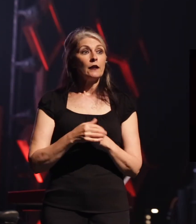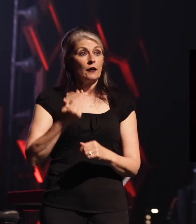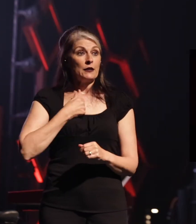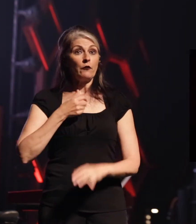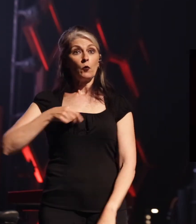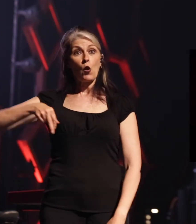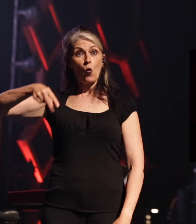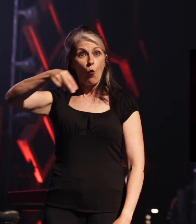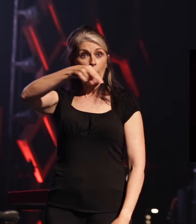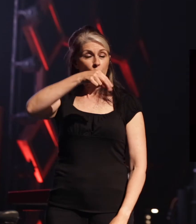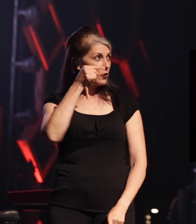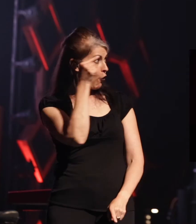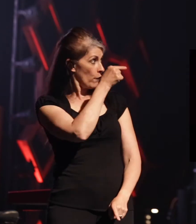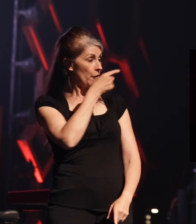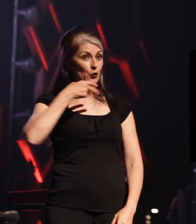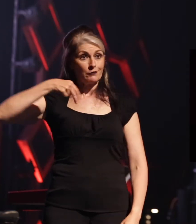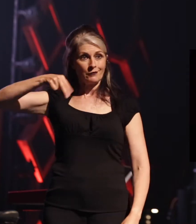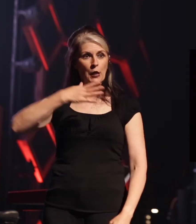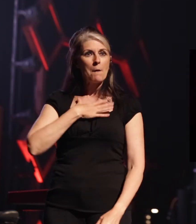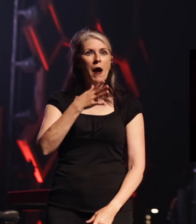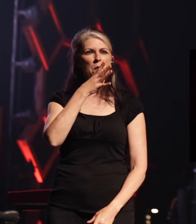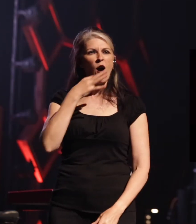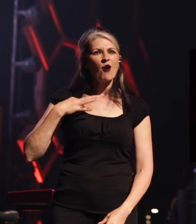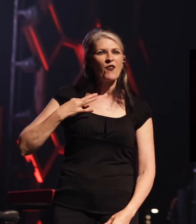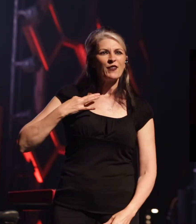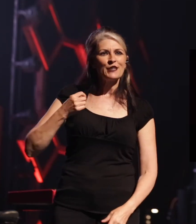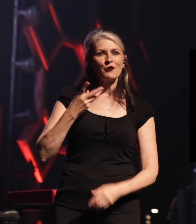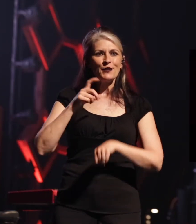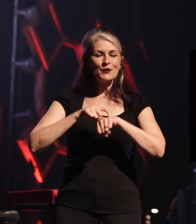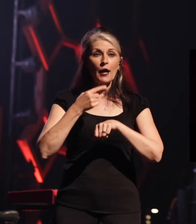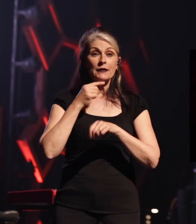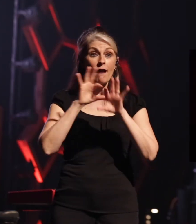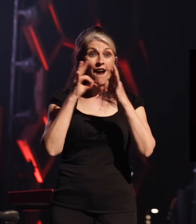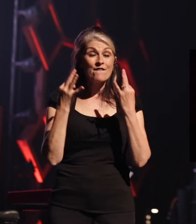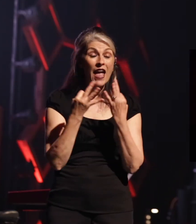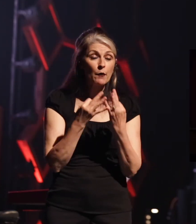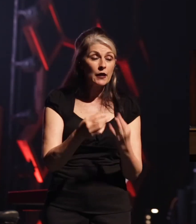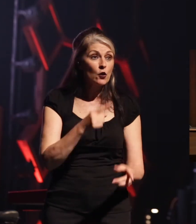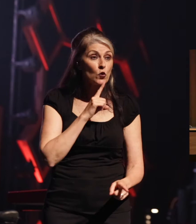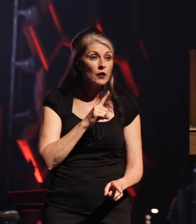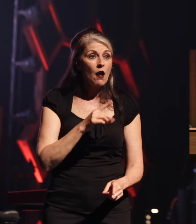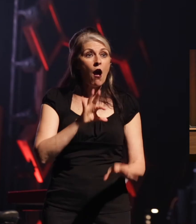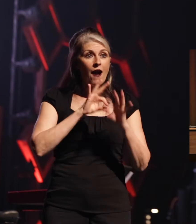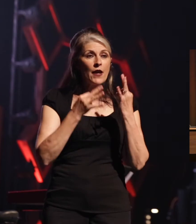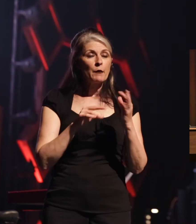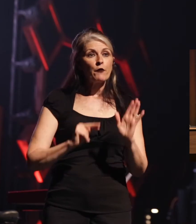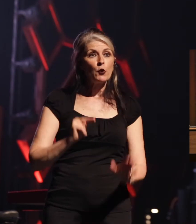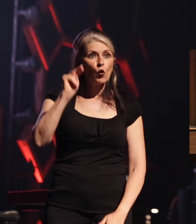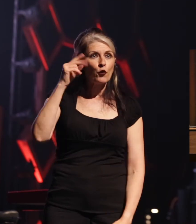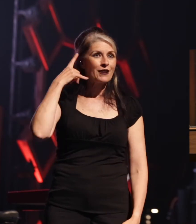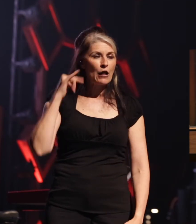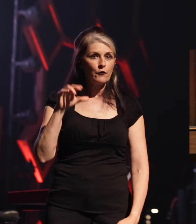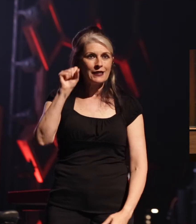to. My mom volunteered a couple times this last week. She said that a family, get this, drove down from Sacramento to come